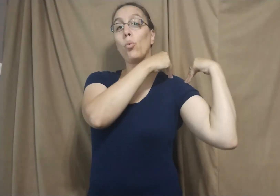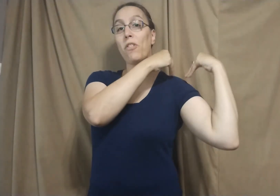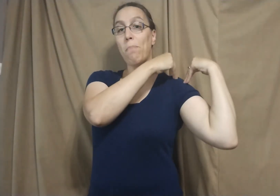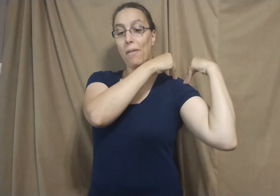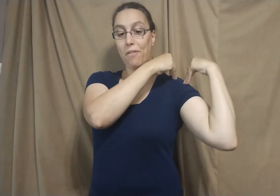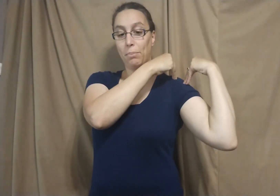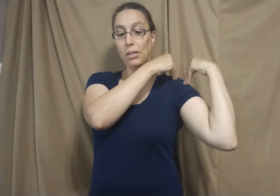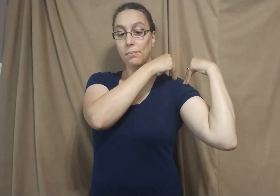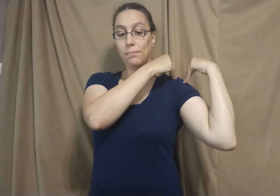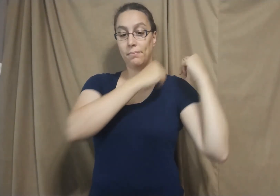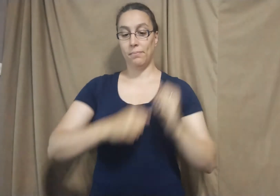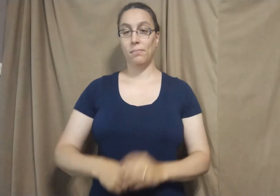responsible,